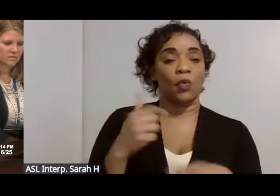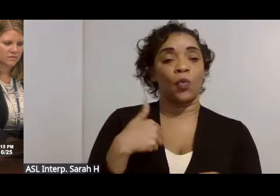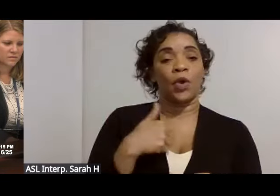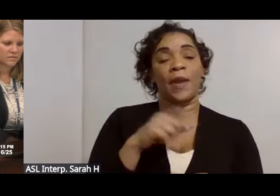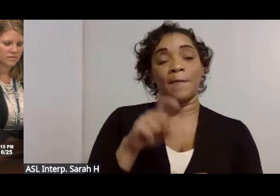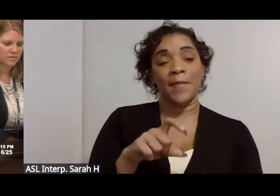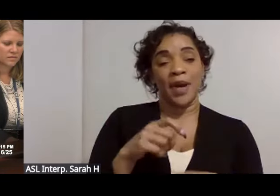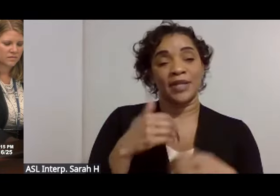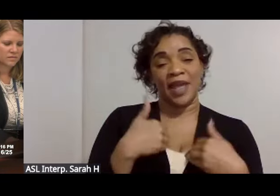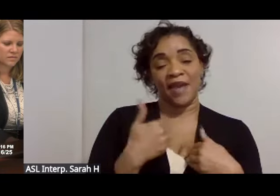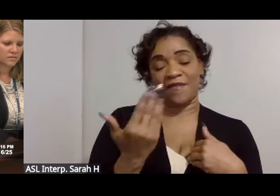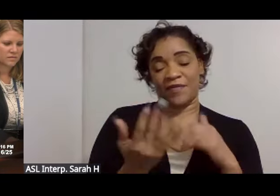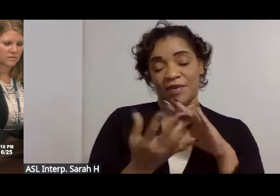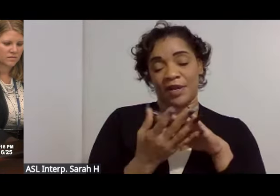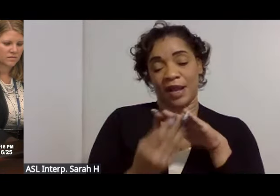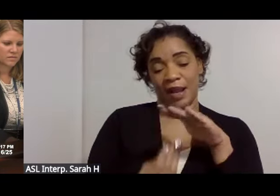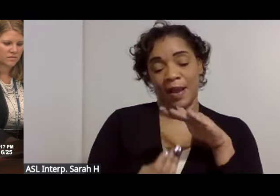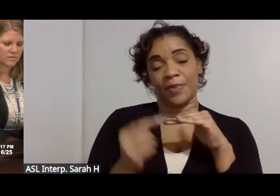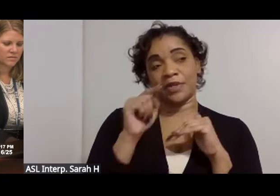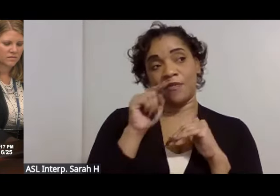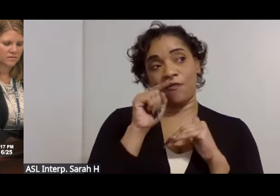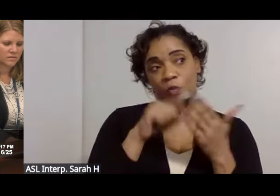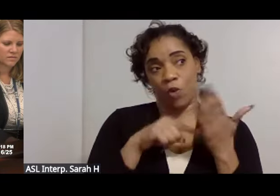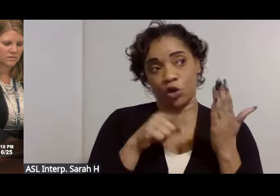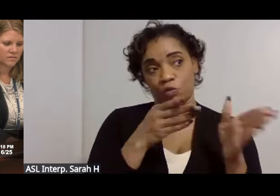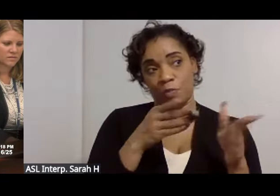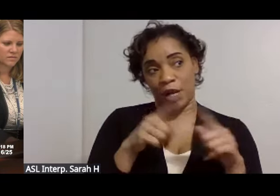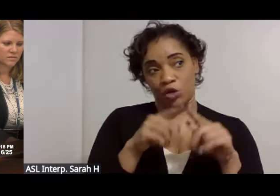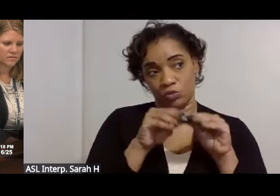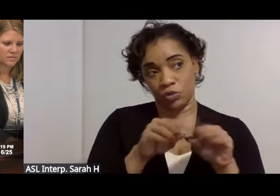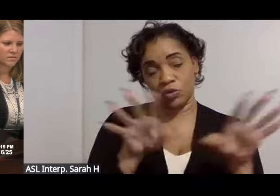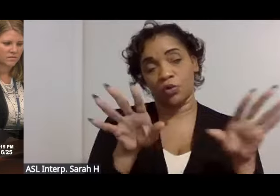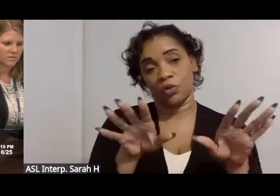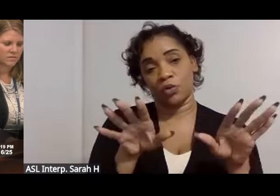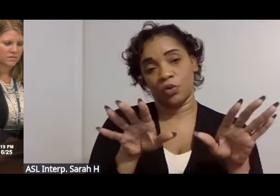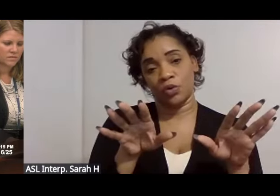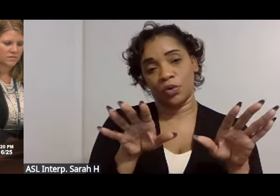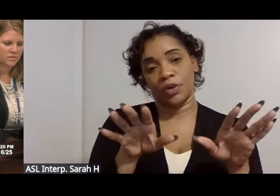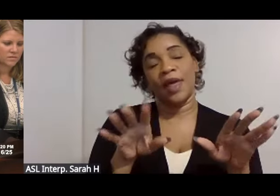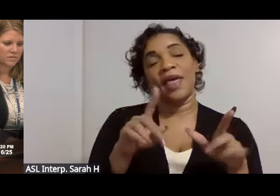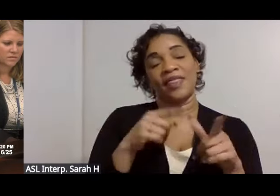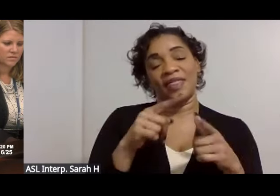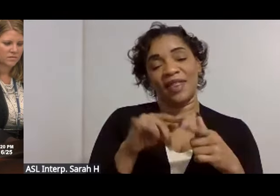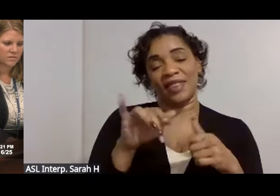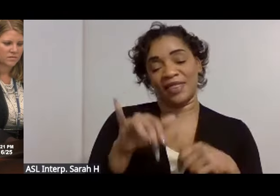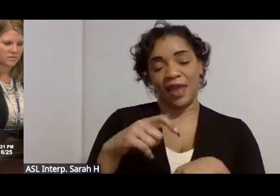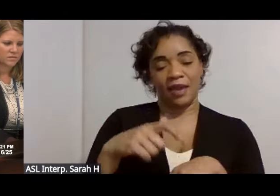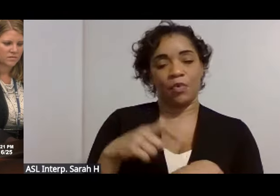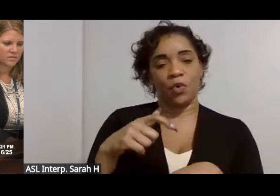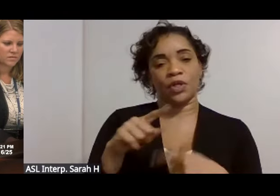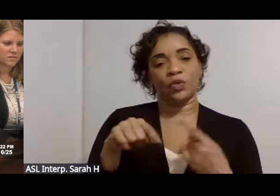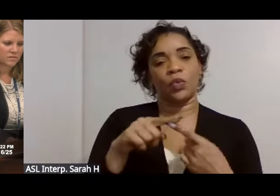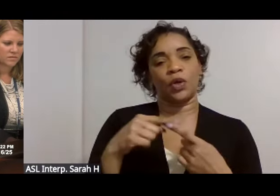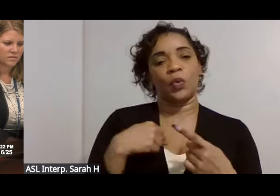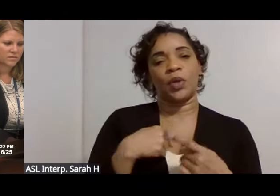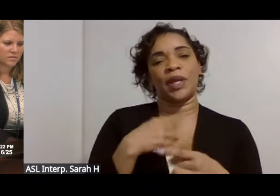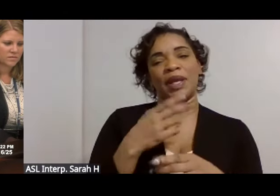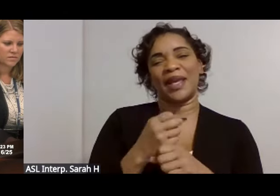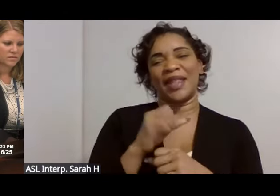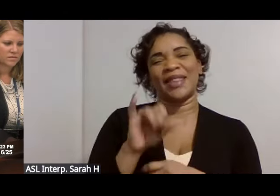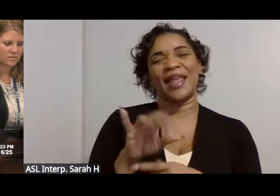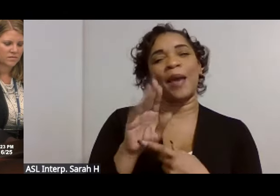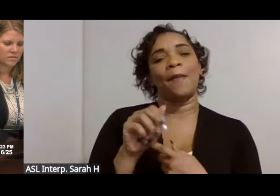to any group being allowed to start circulating. It's usually at that point, that's when we get the like barcode or